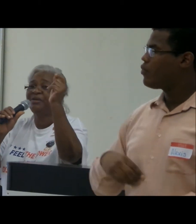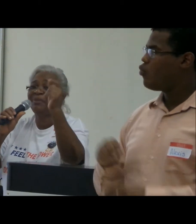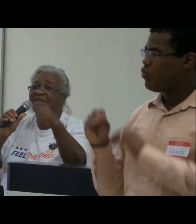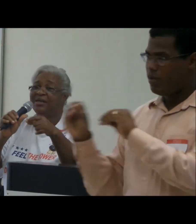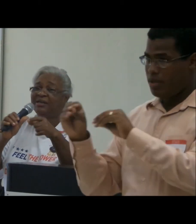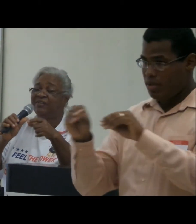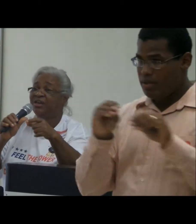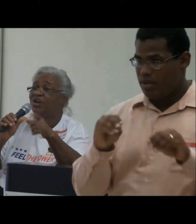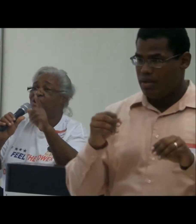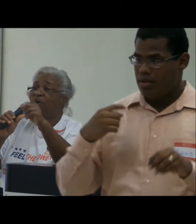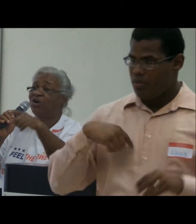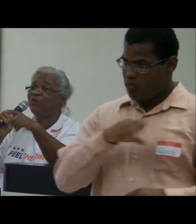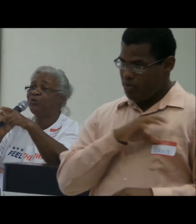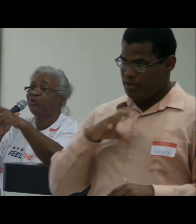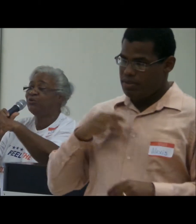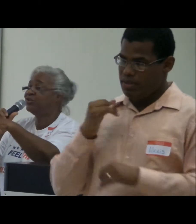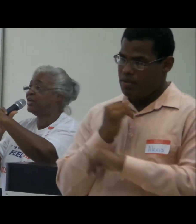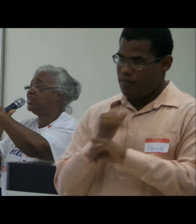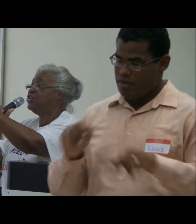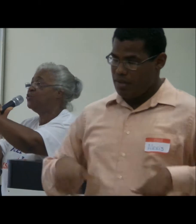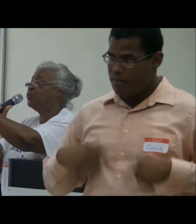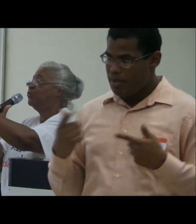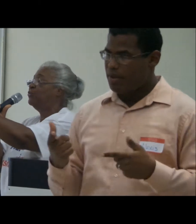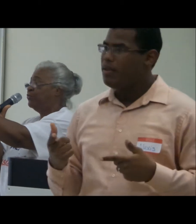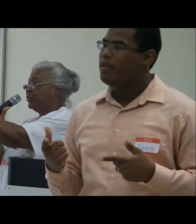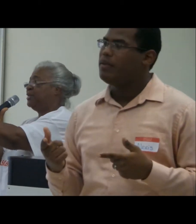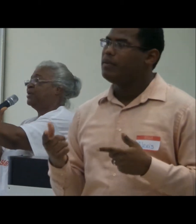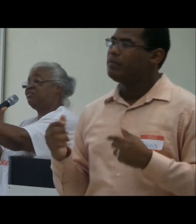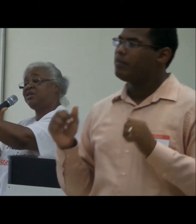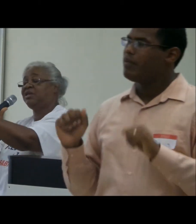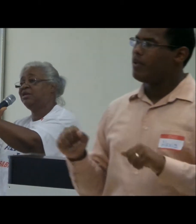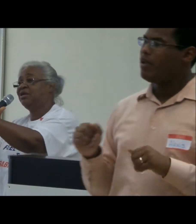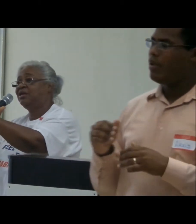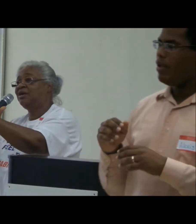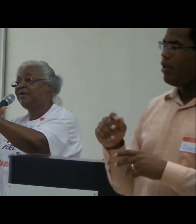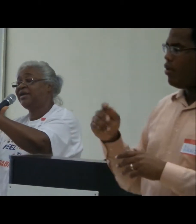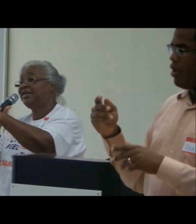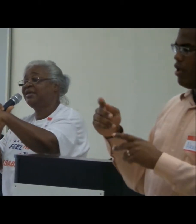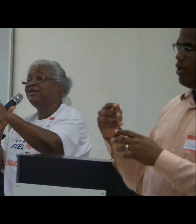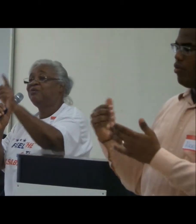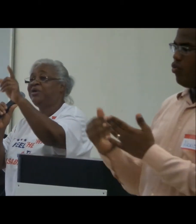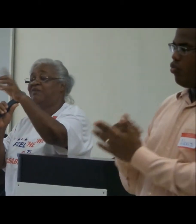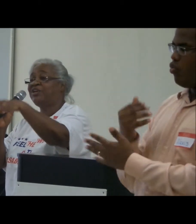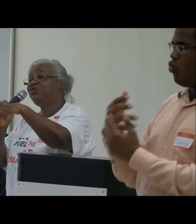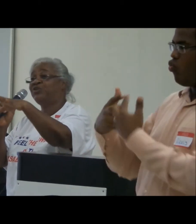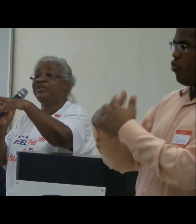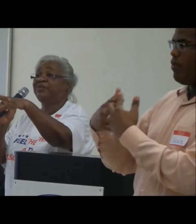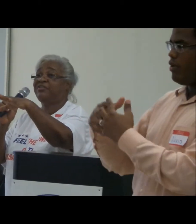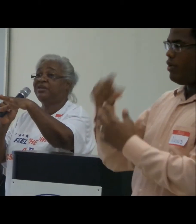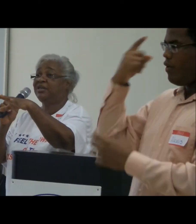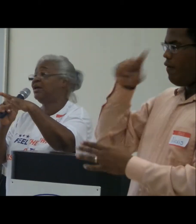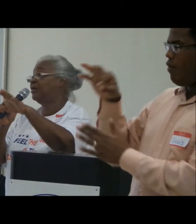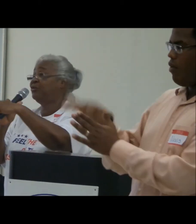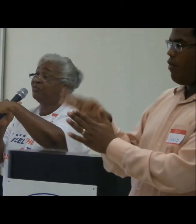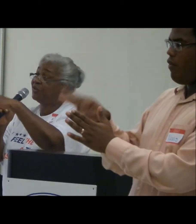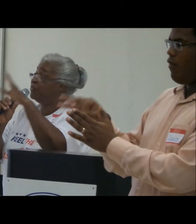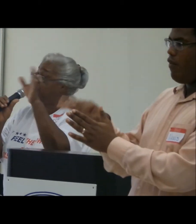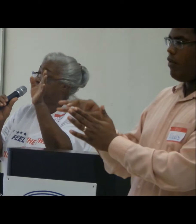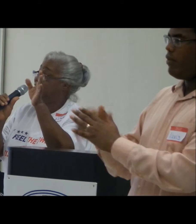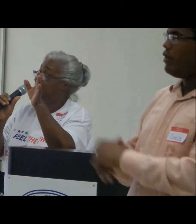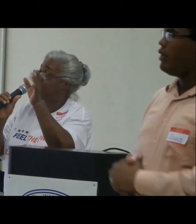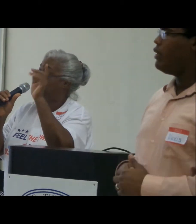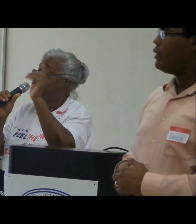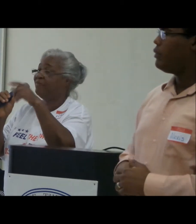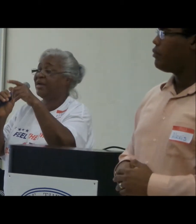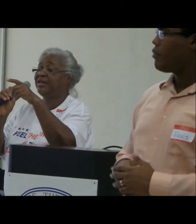Center for Independent Living how to use that new voting machine, all right? We have a new voting machine. I don't know if